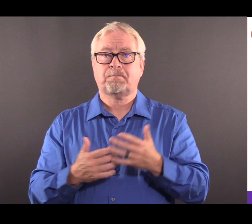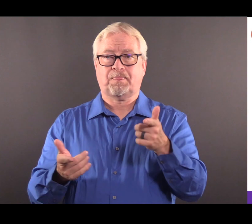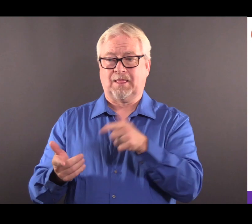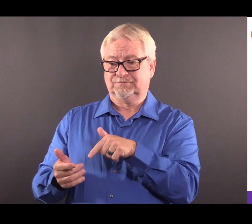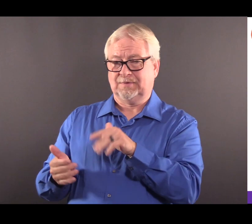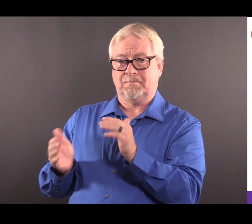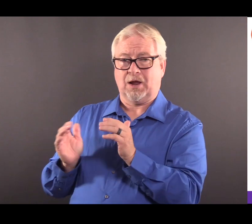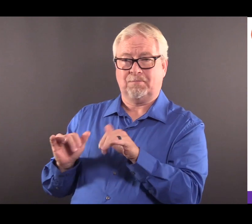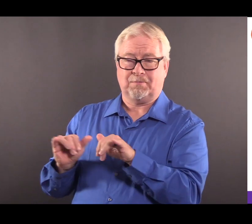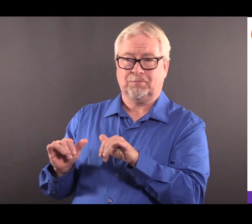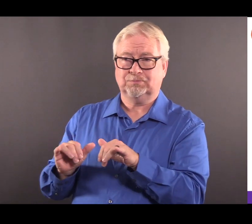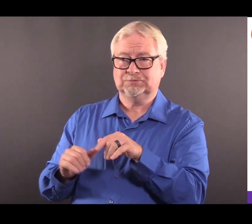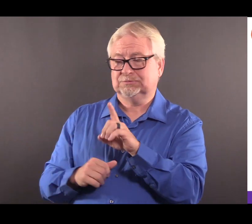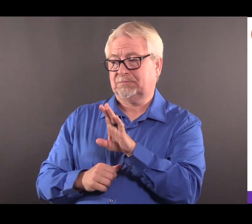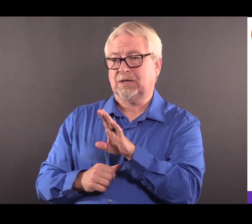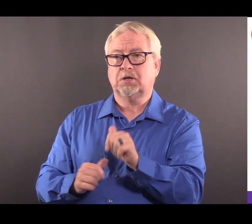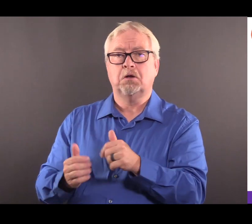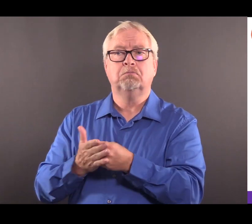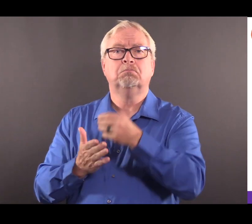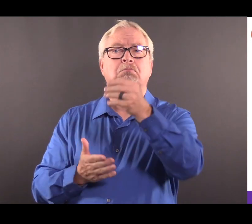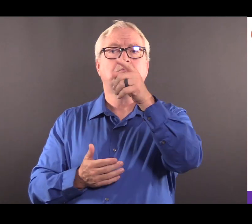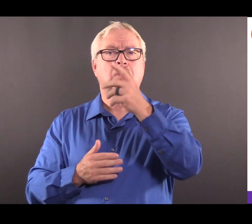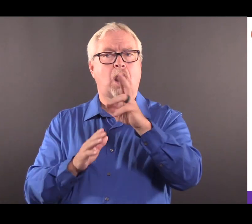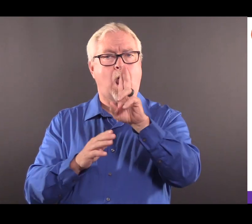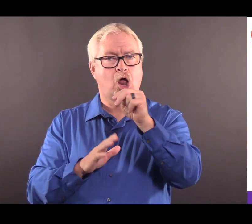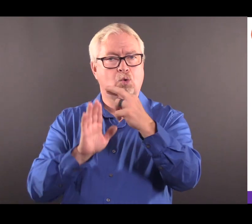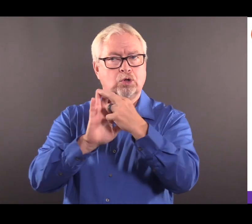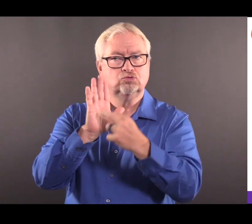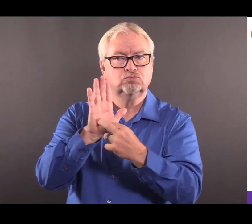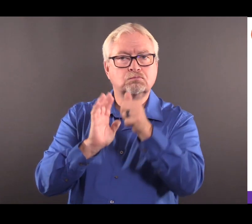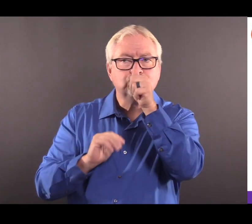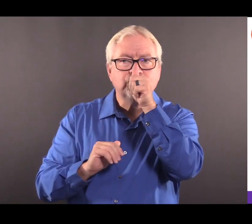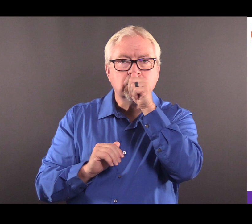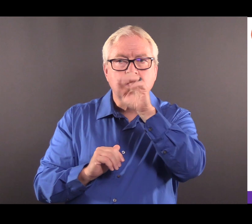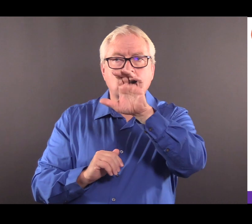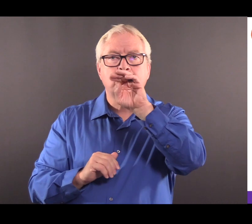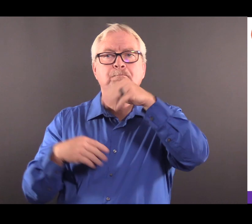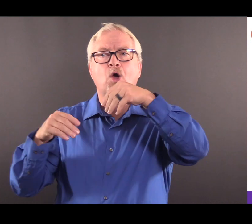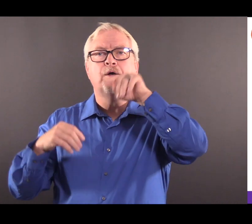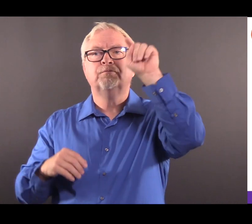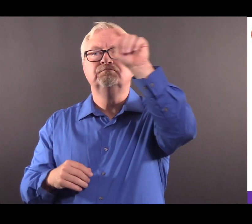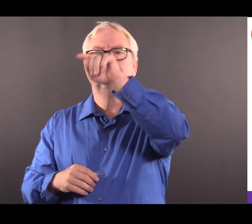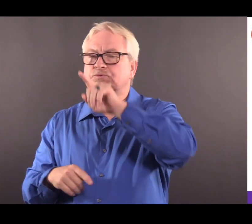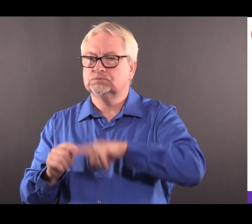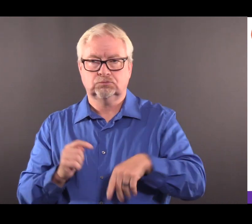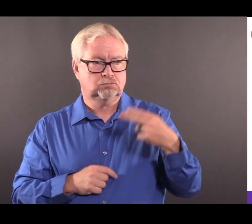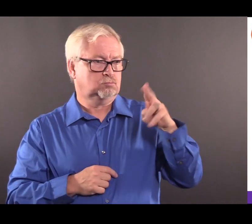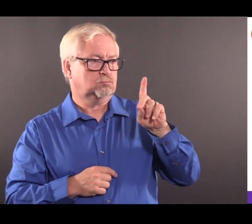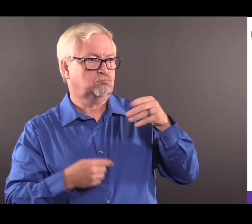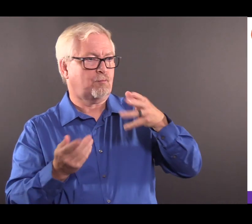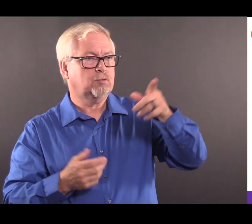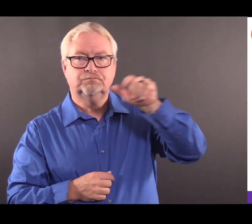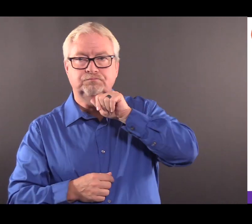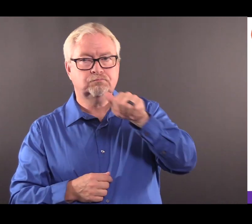Next, a comparable database must be purchased from an unregulated private market.